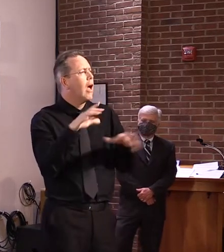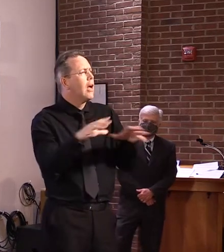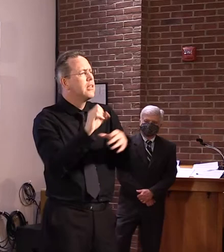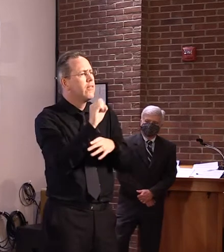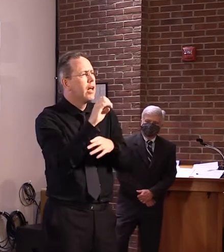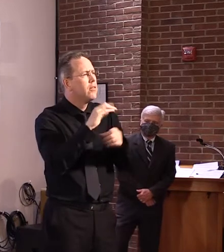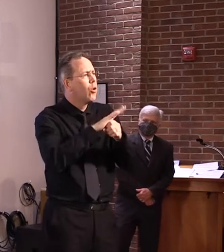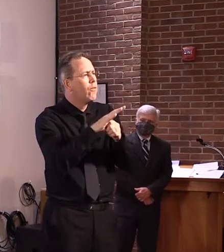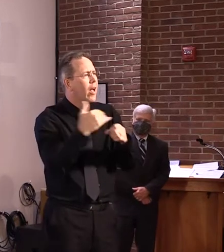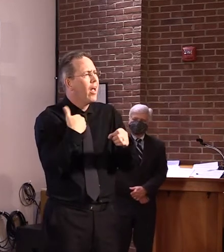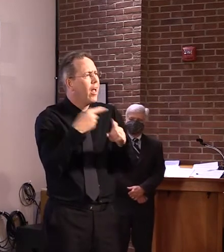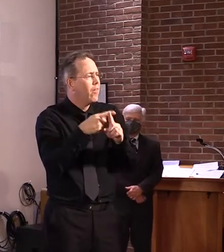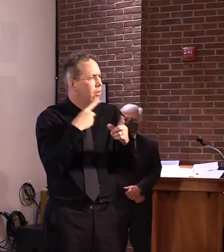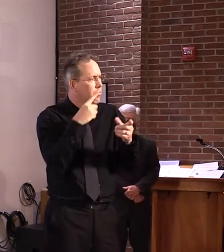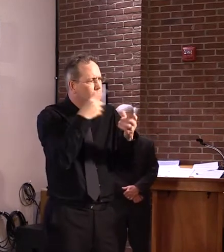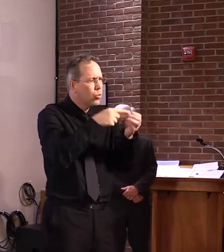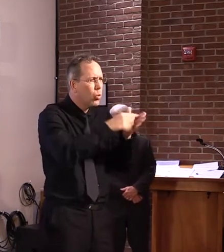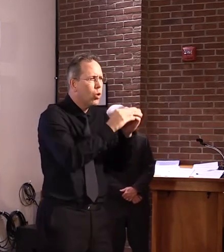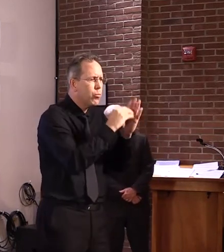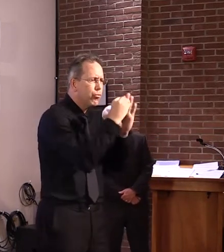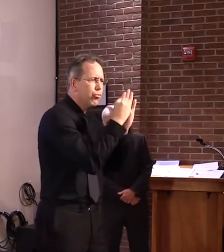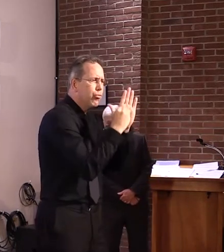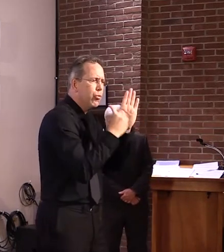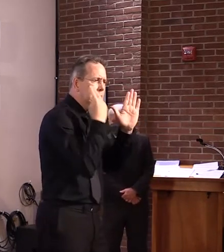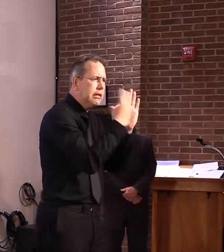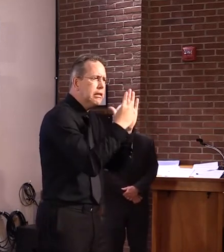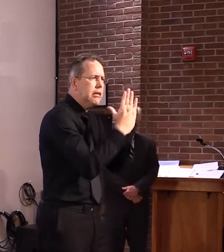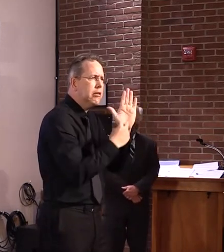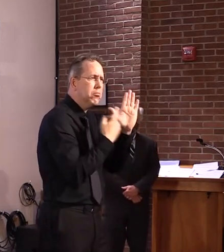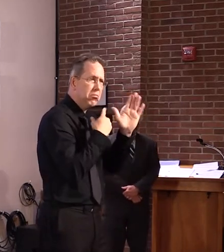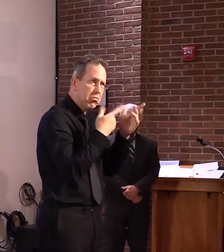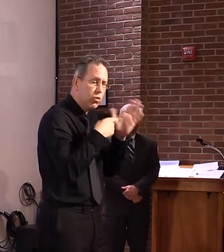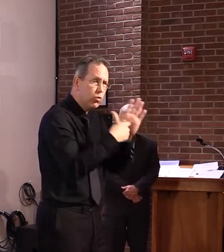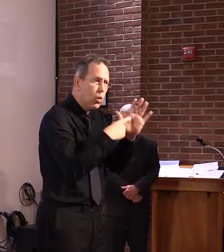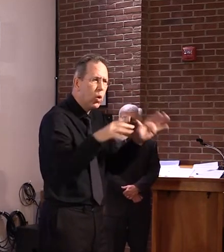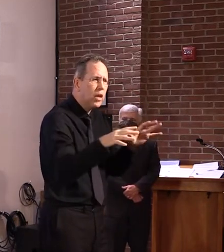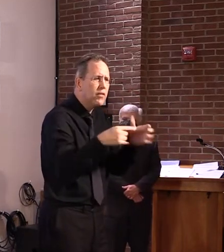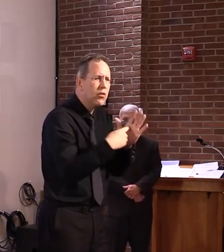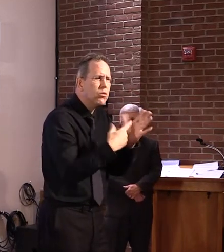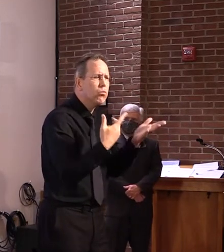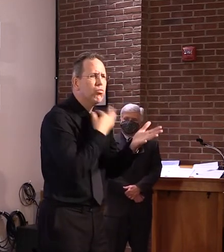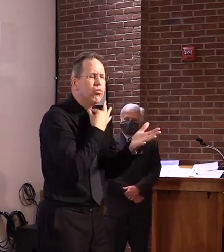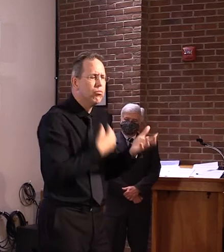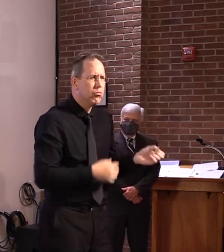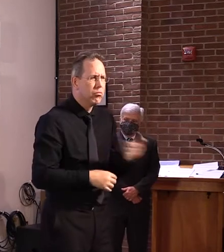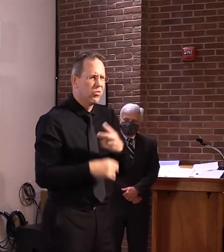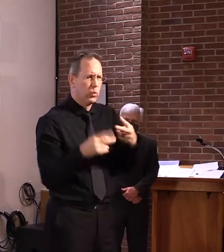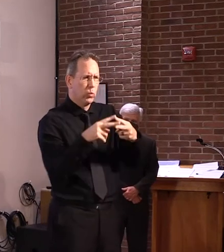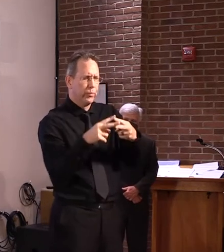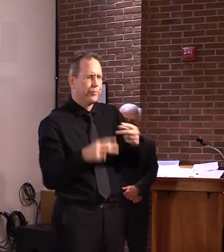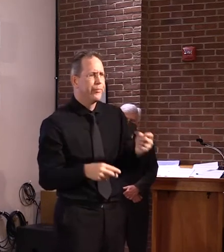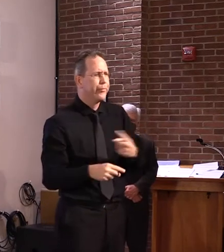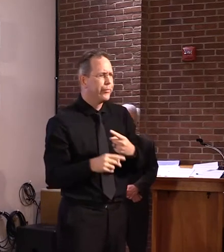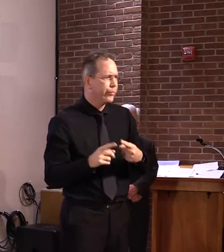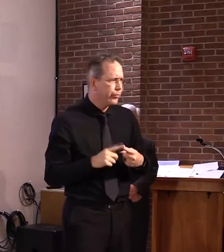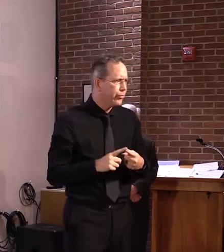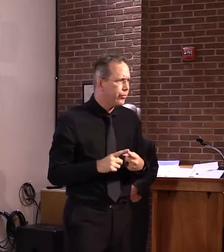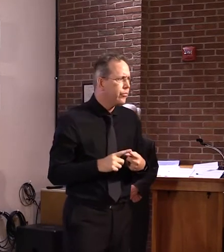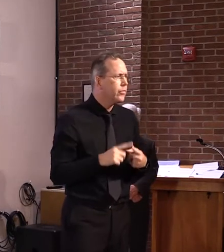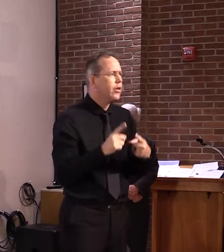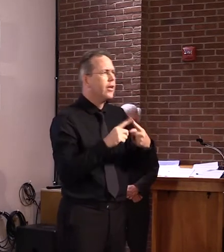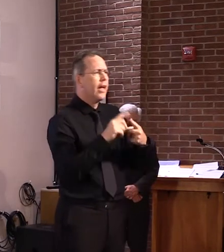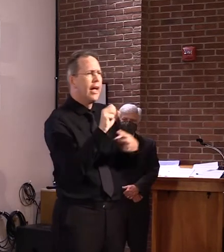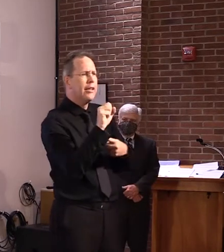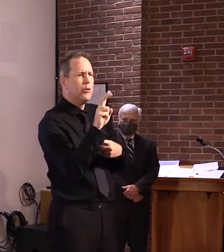is. If it was passed on Friday night, it will take probably a week or so, at least maybe a